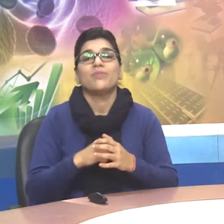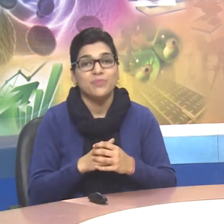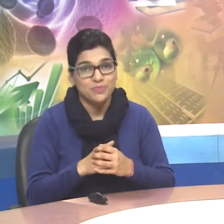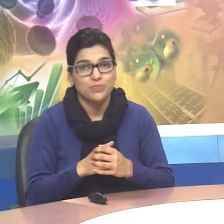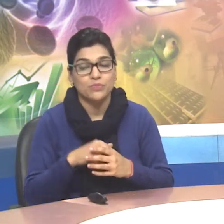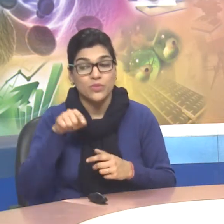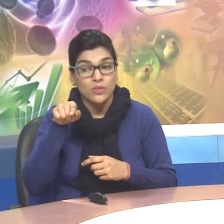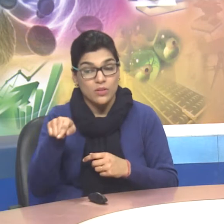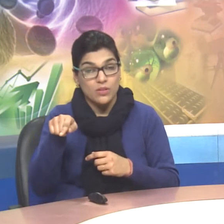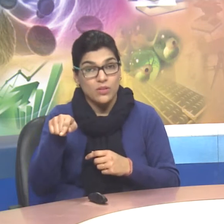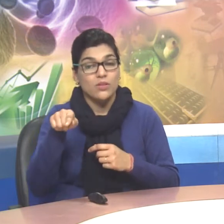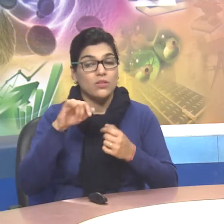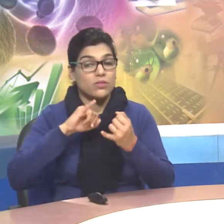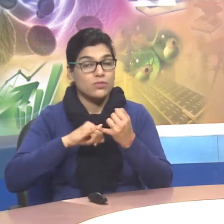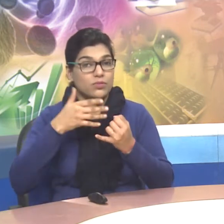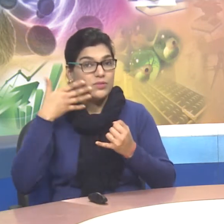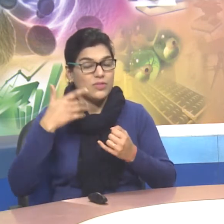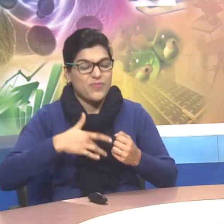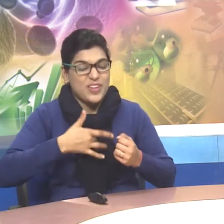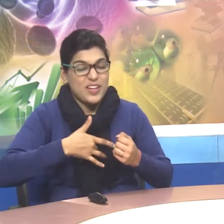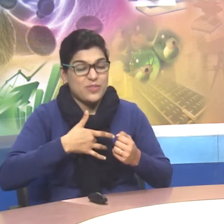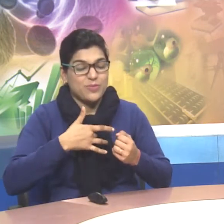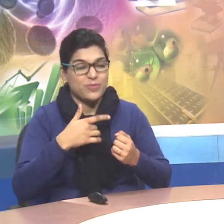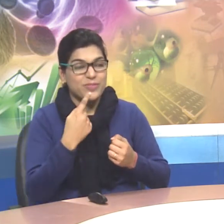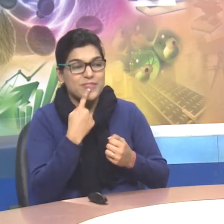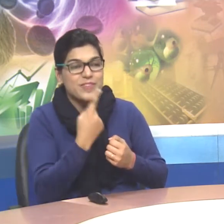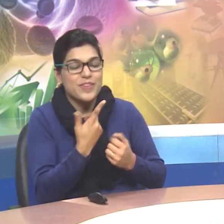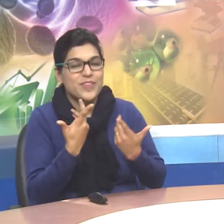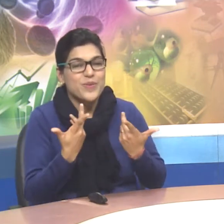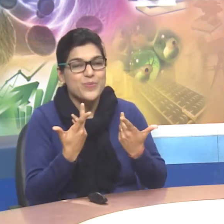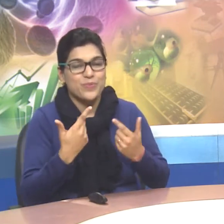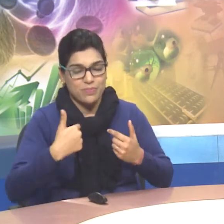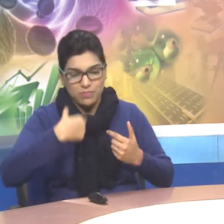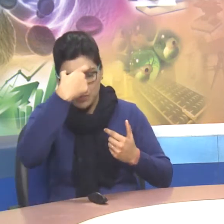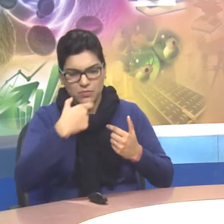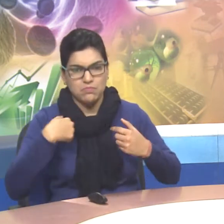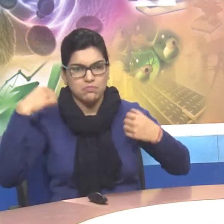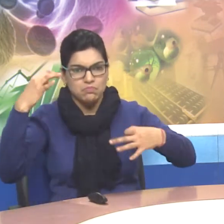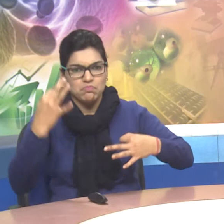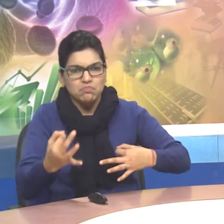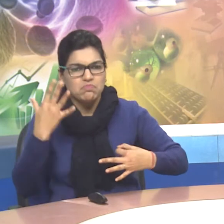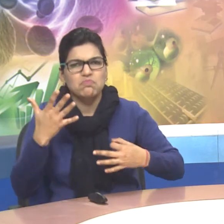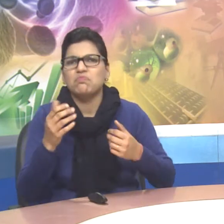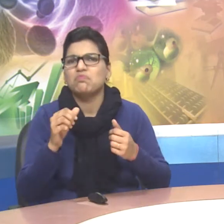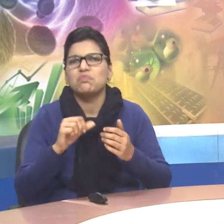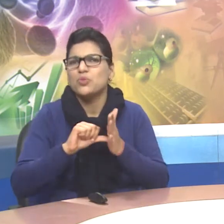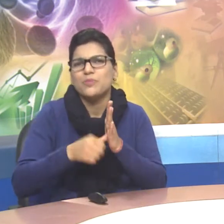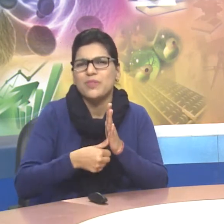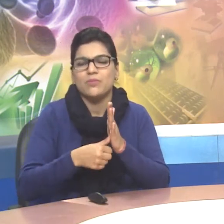How did it matter if she was darker than me?